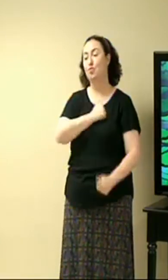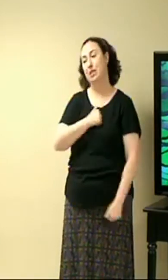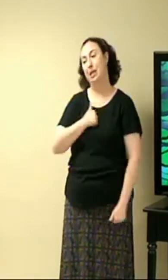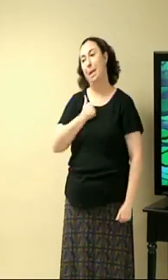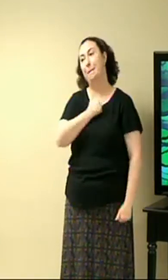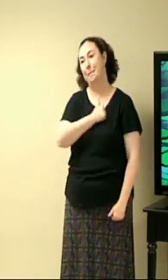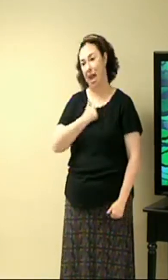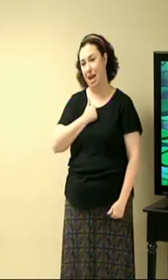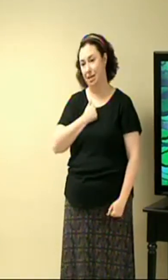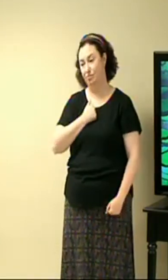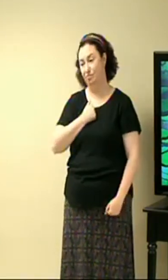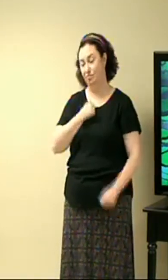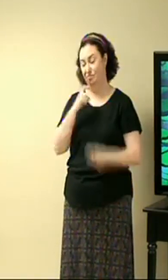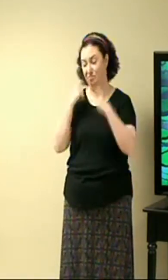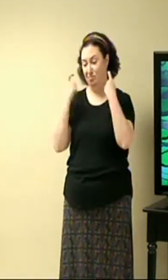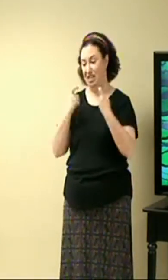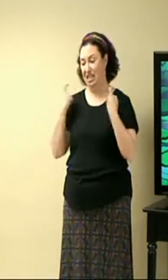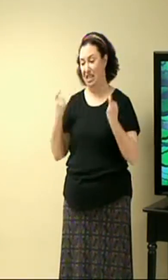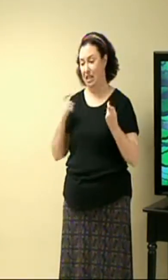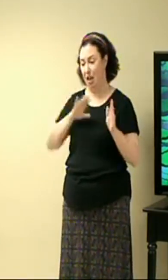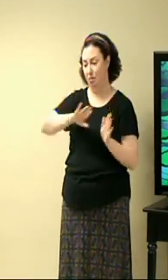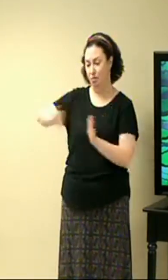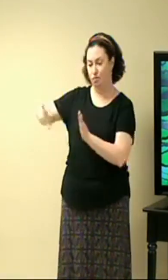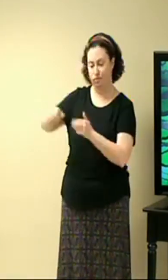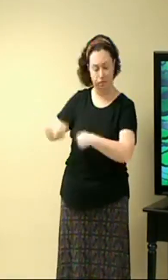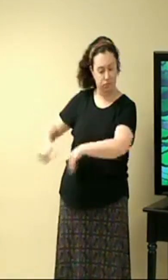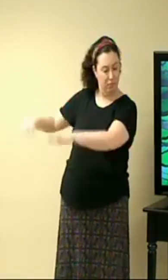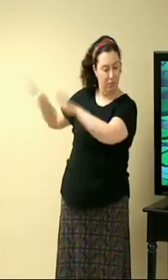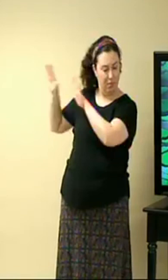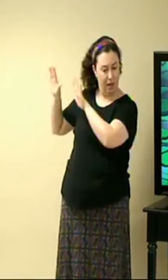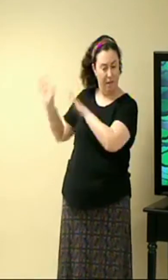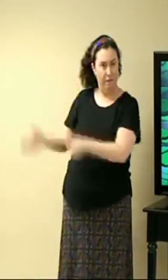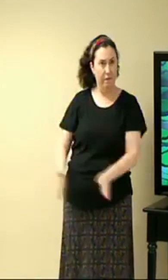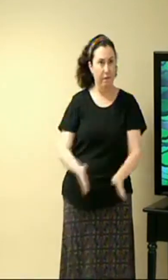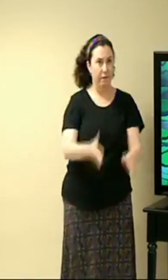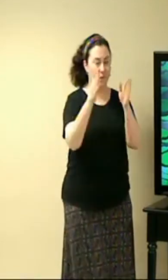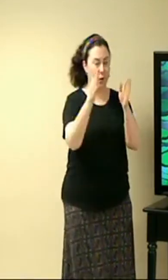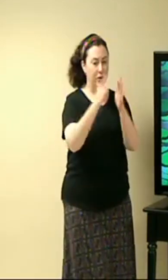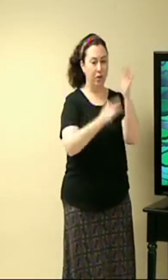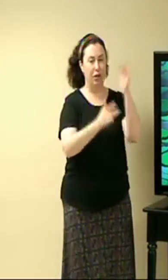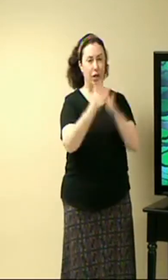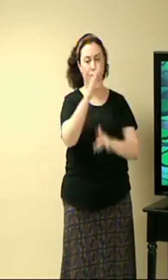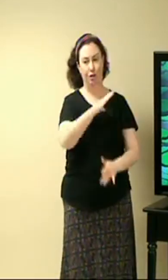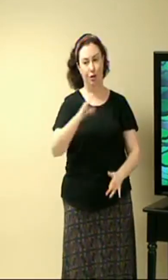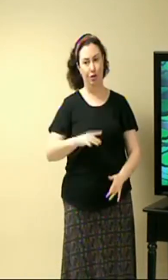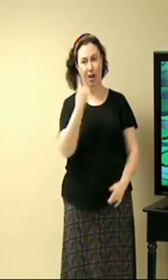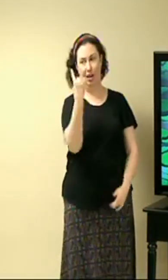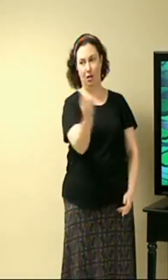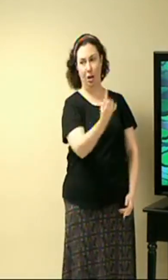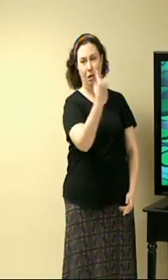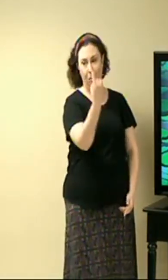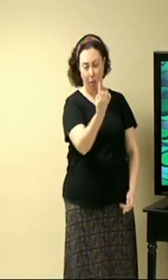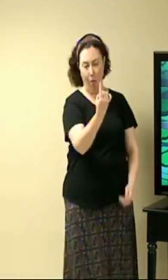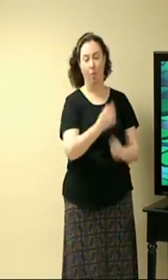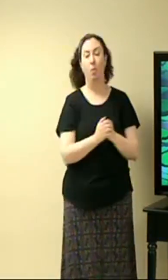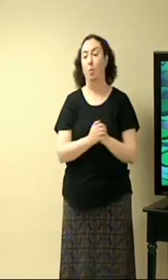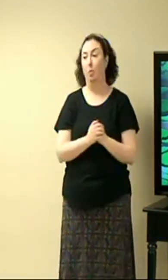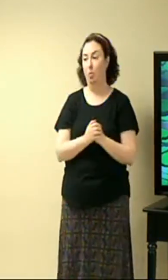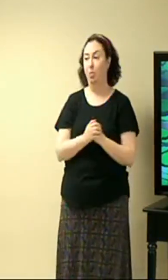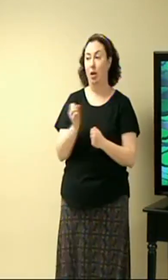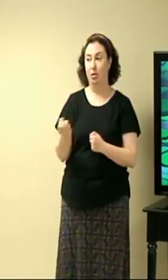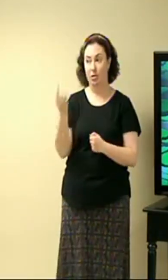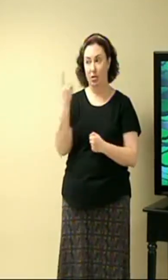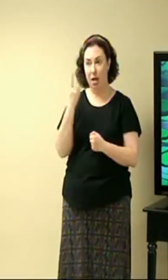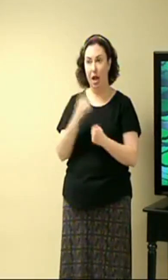away from our sin and we embrace Jesus Christ. What you need to hear today, friends, is that God loves